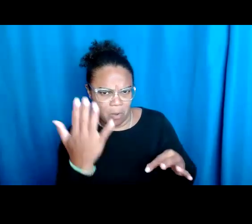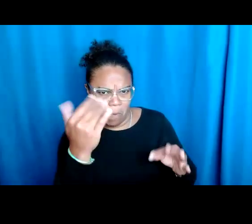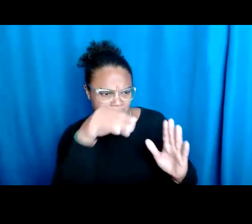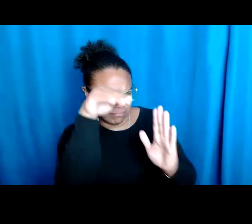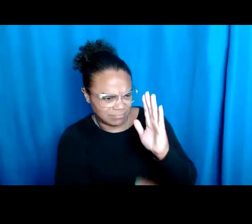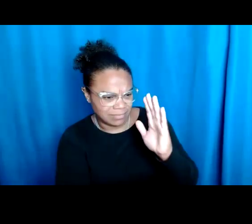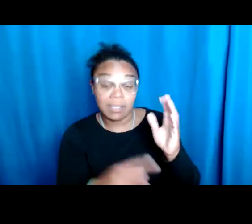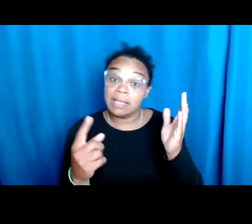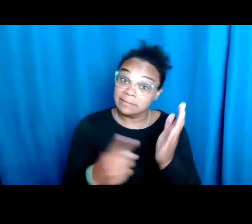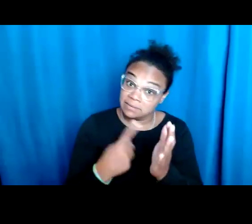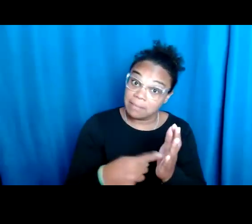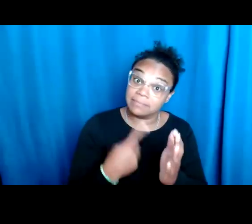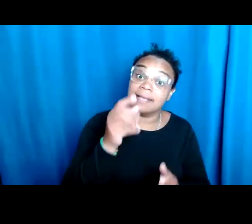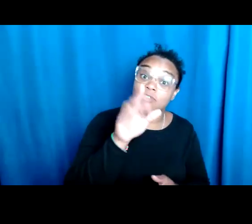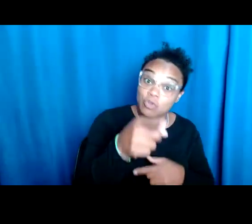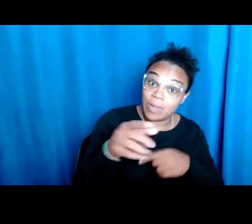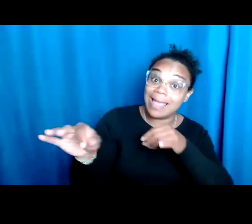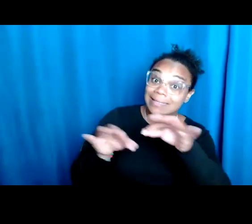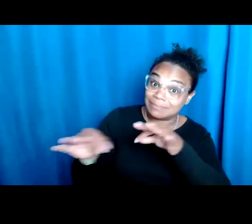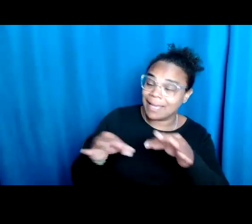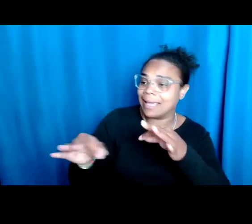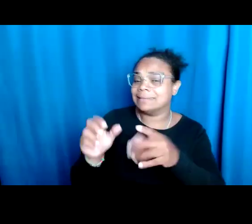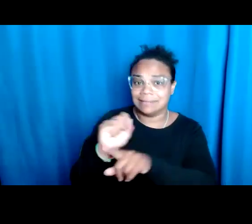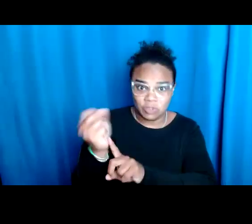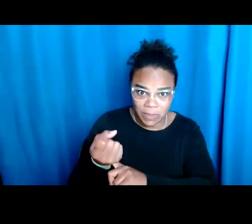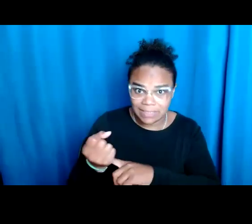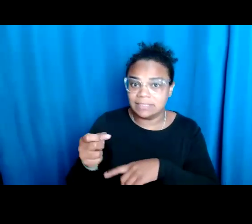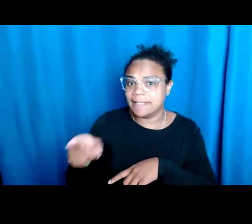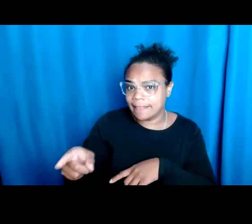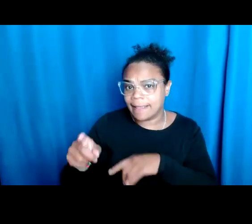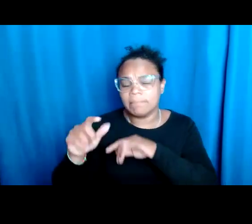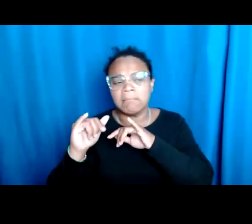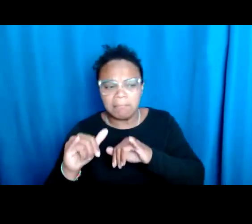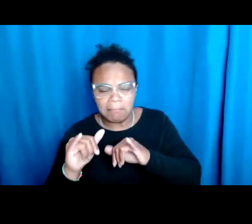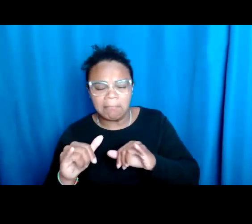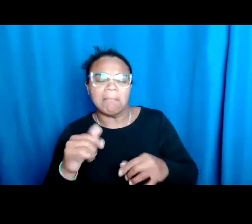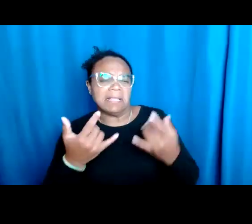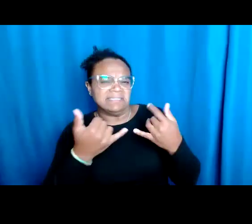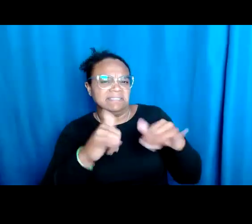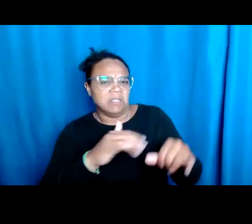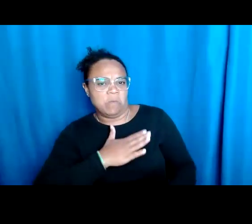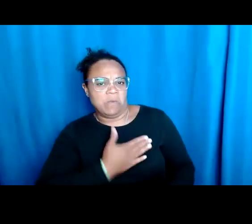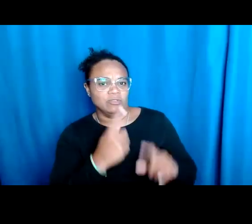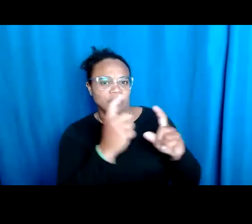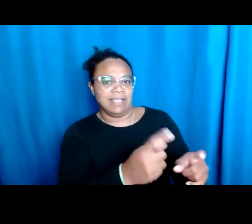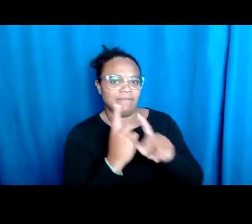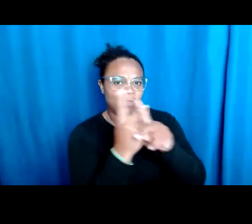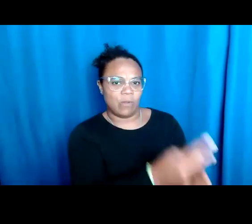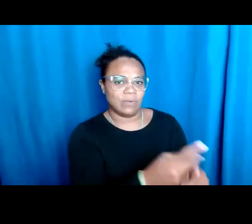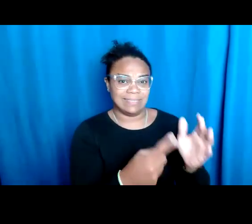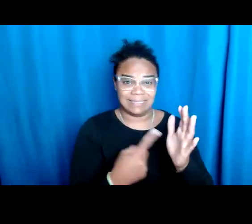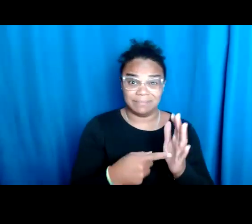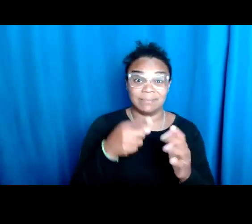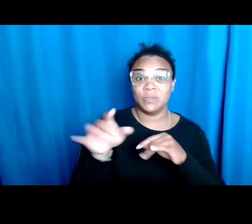Sometimes the explanation is good enough for them to still give you the loan. Sometimes it's